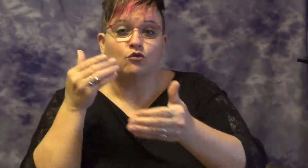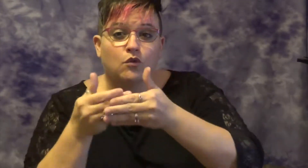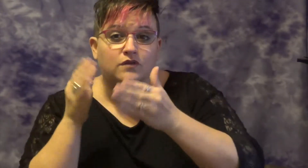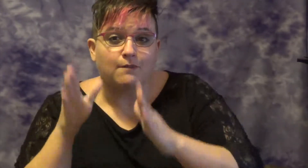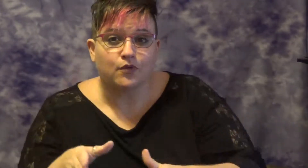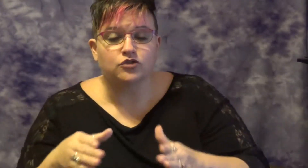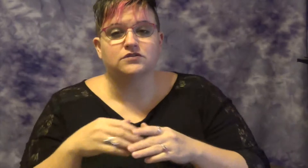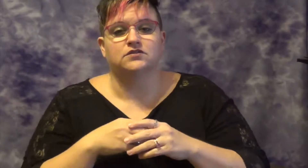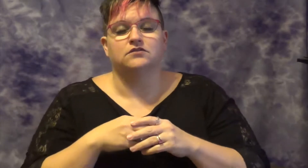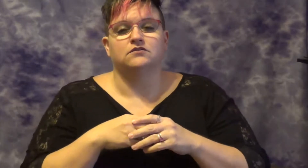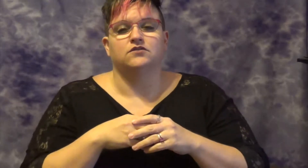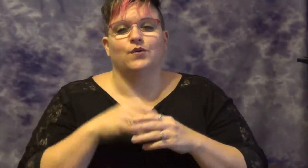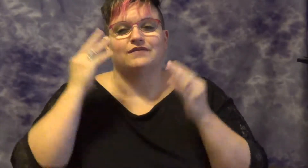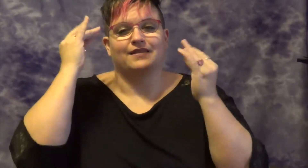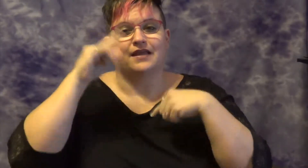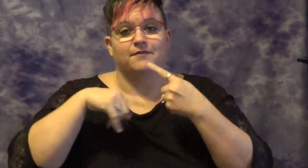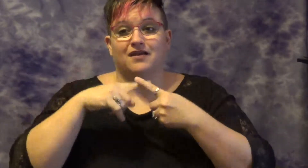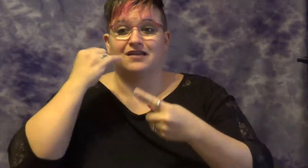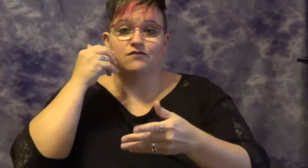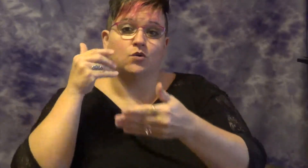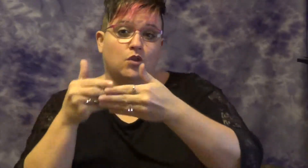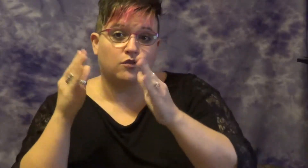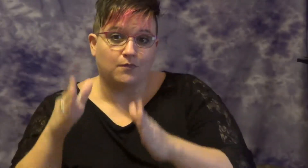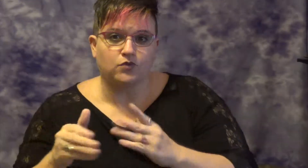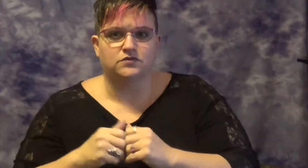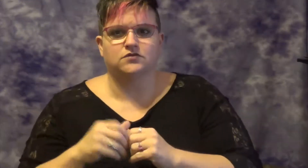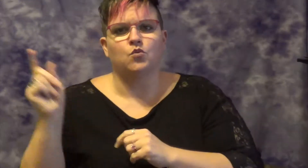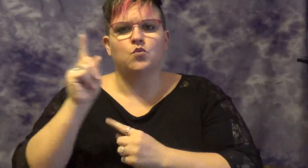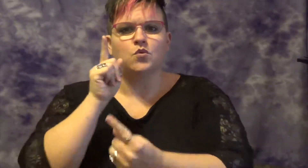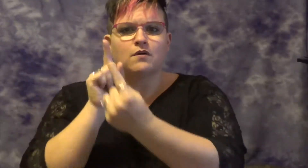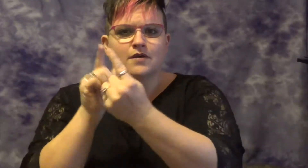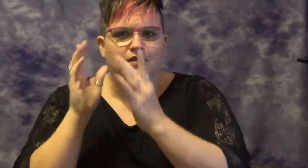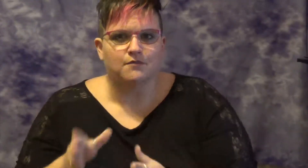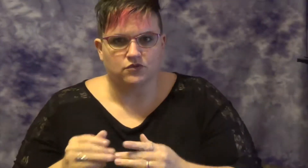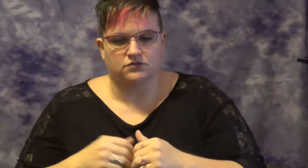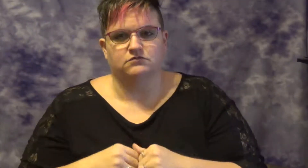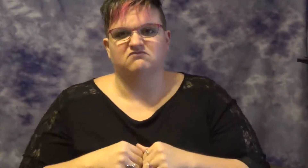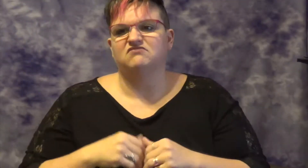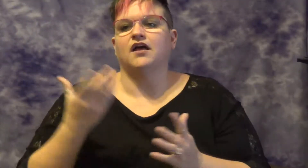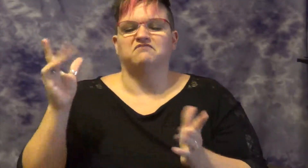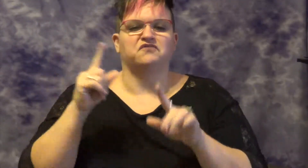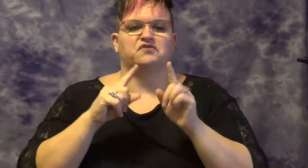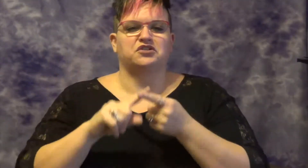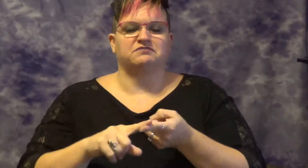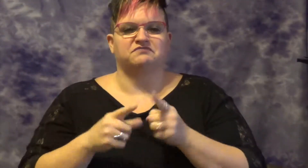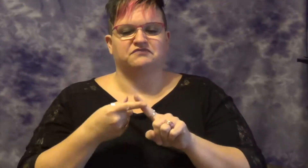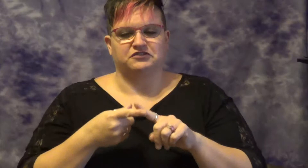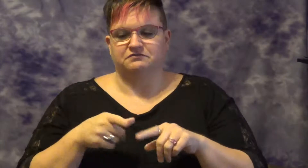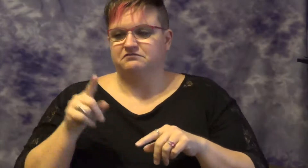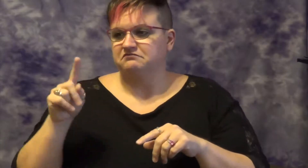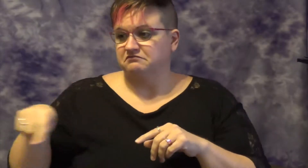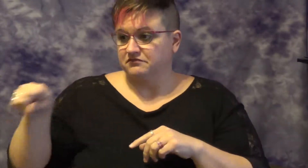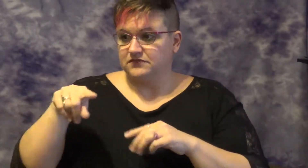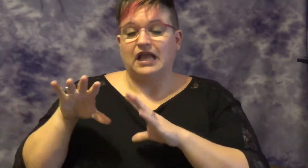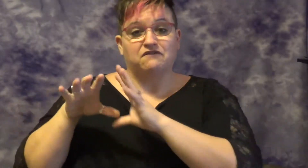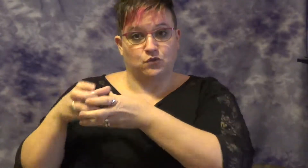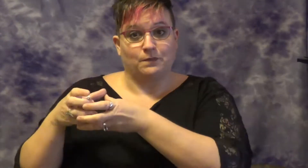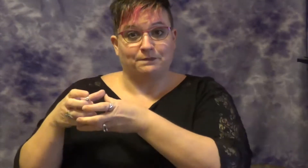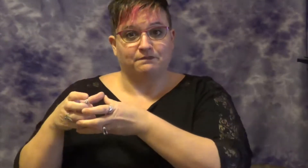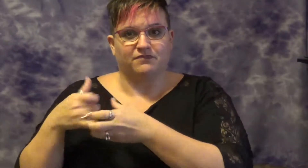We also have people that we know that we have established relationships with. Maybe we've met them before. Like if you are with